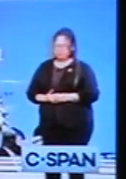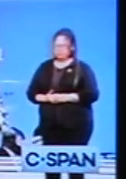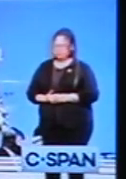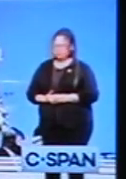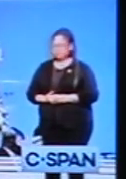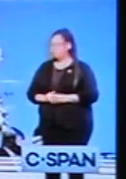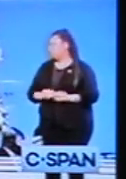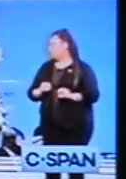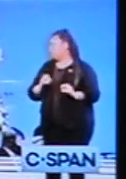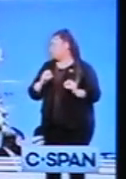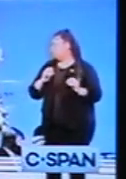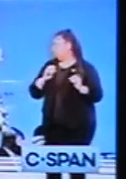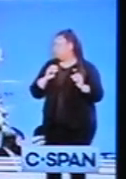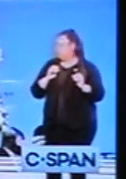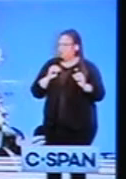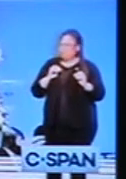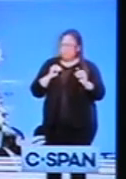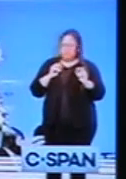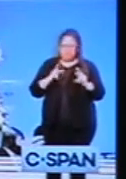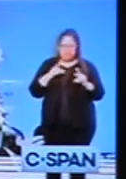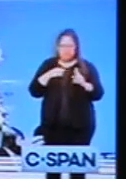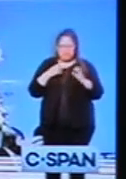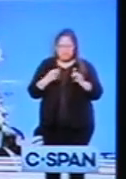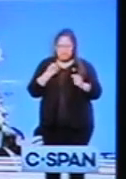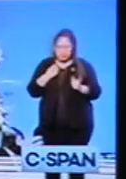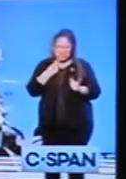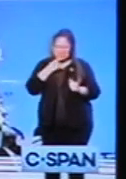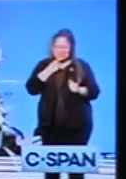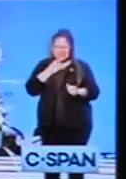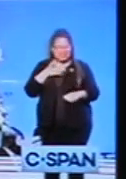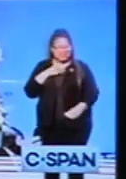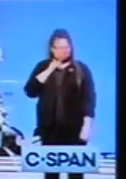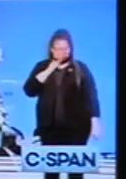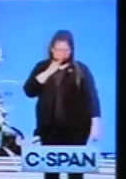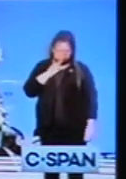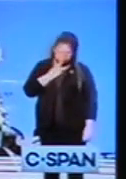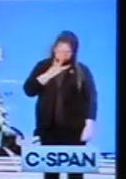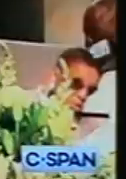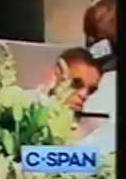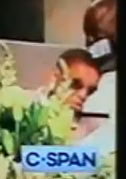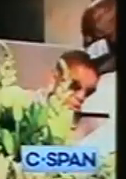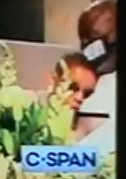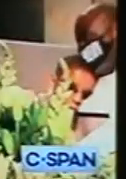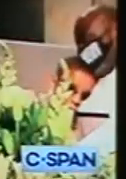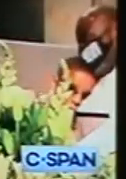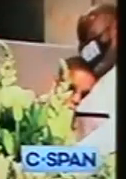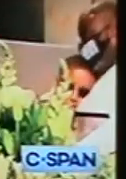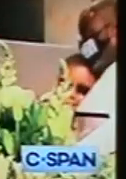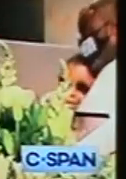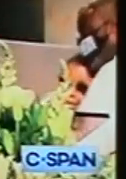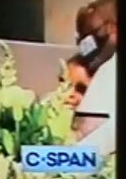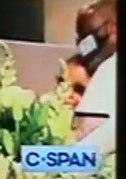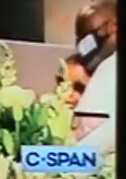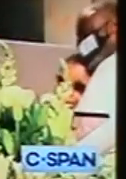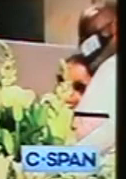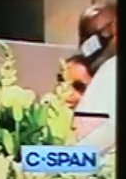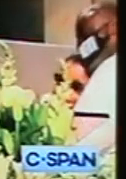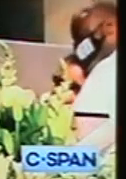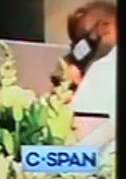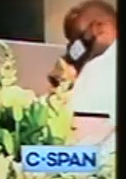I just want to say that I'm gonna miss my brother a whole lot, and